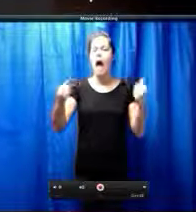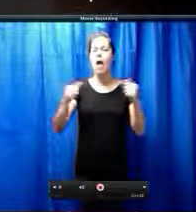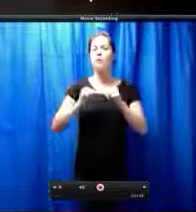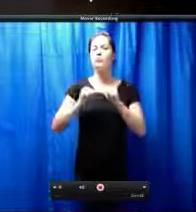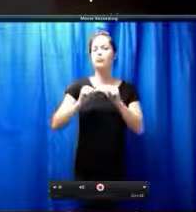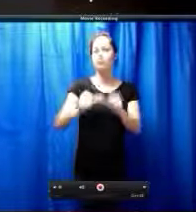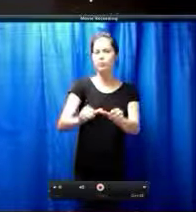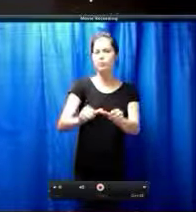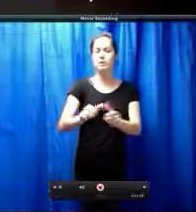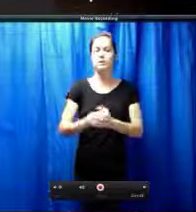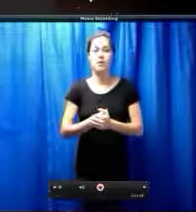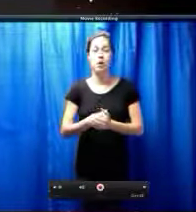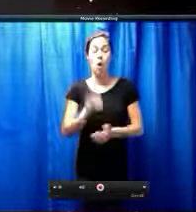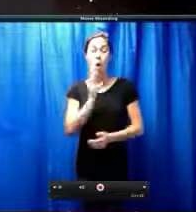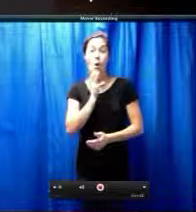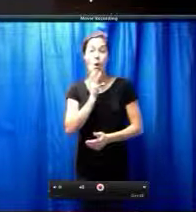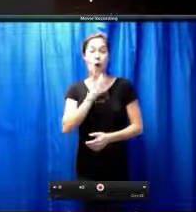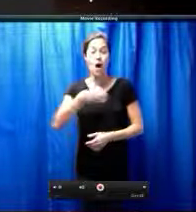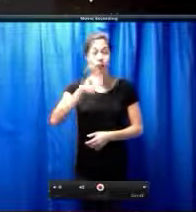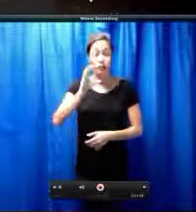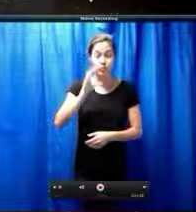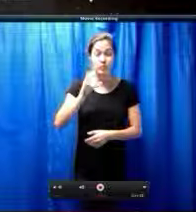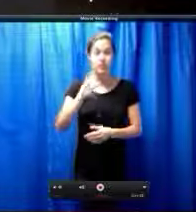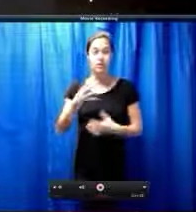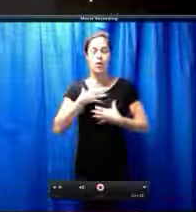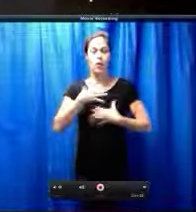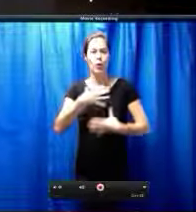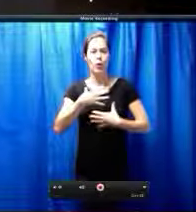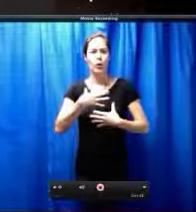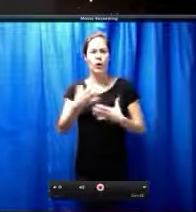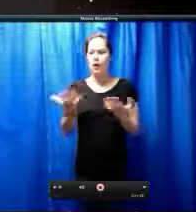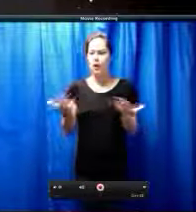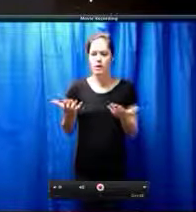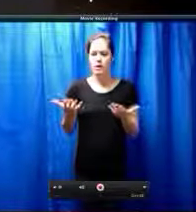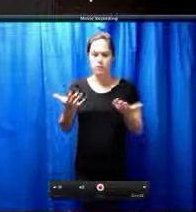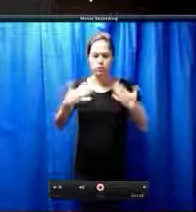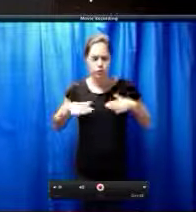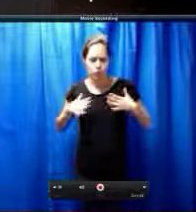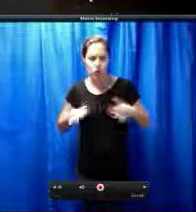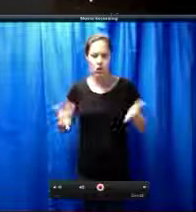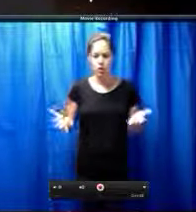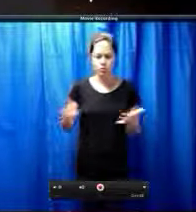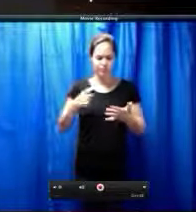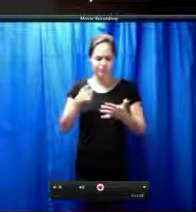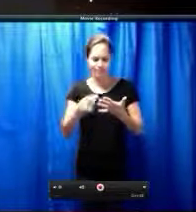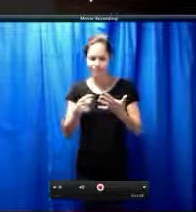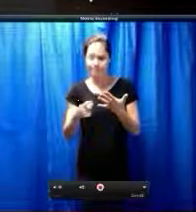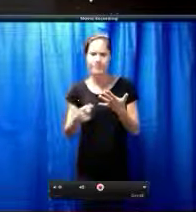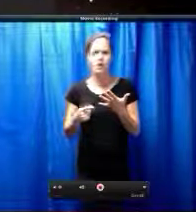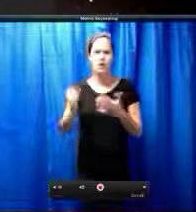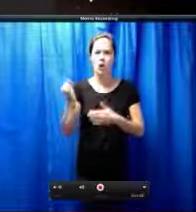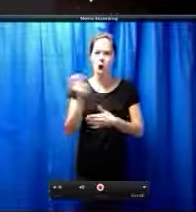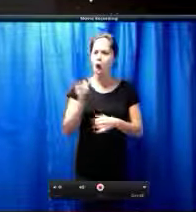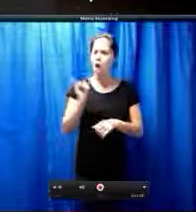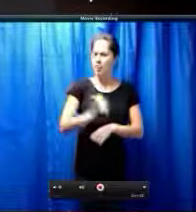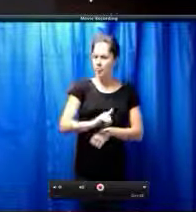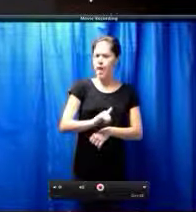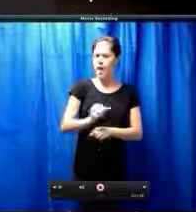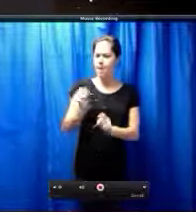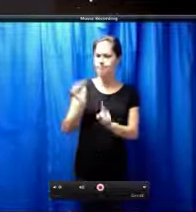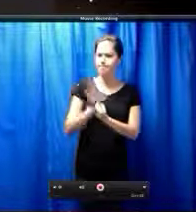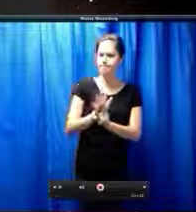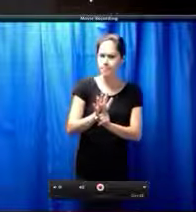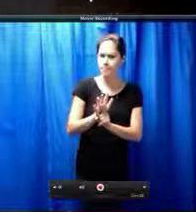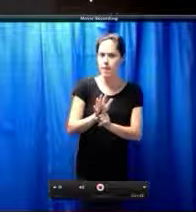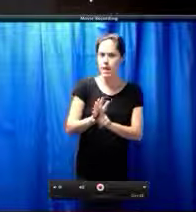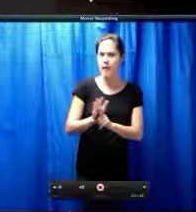drink, the air that we breathe, what we put on ourselves, the sexual practices we keep, you know, all of those things